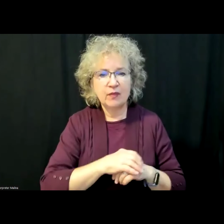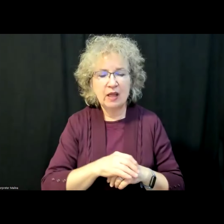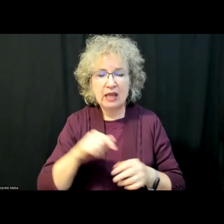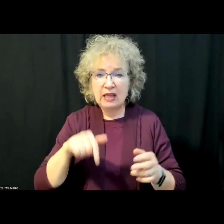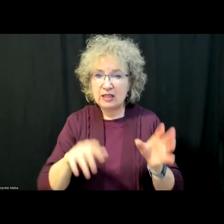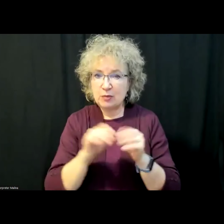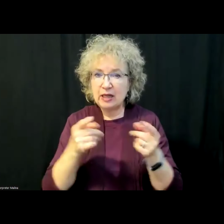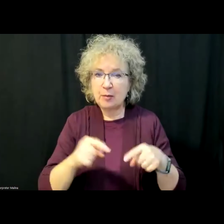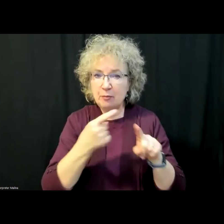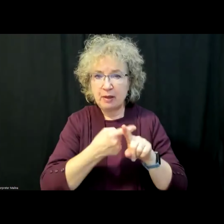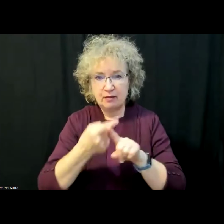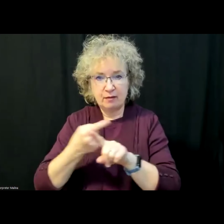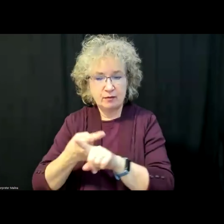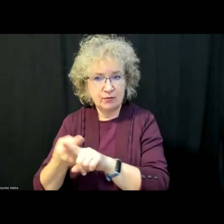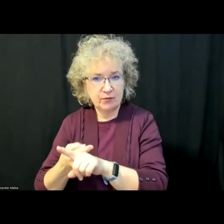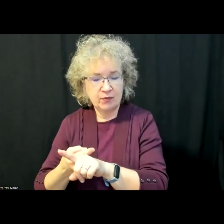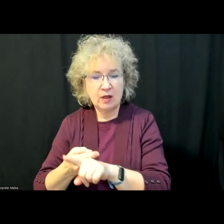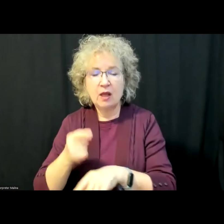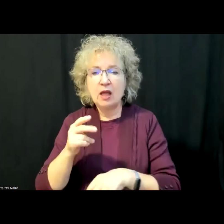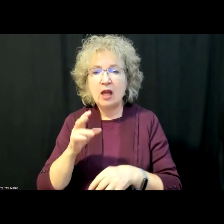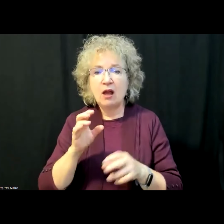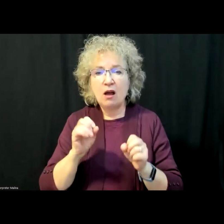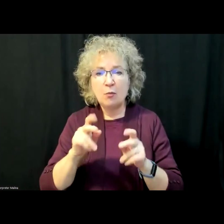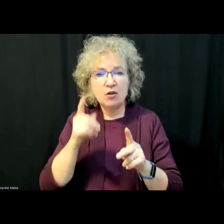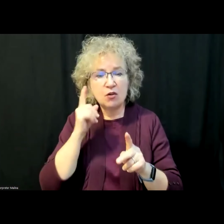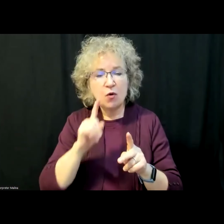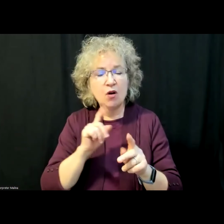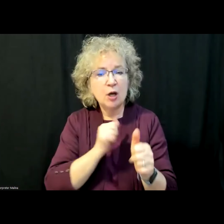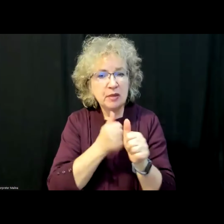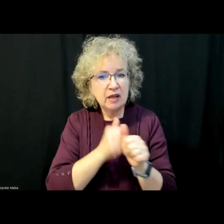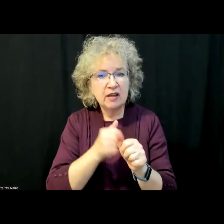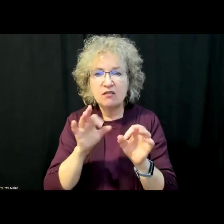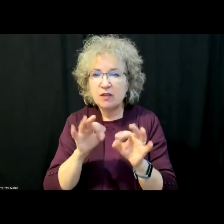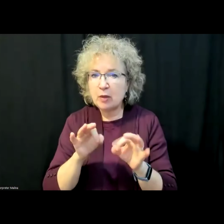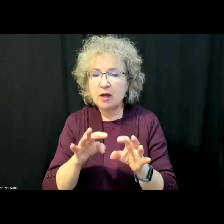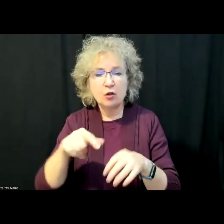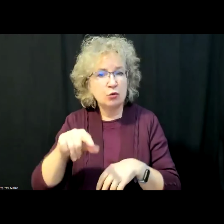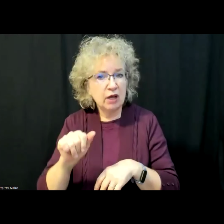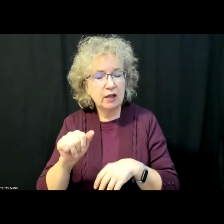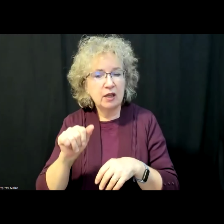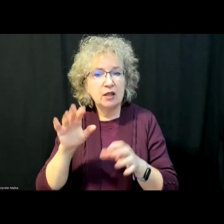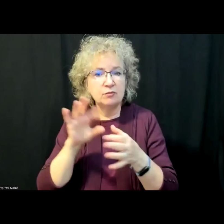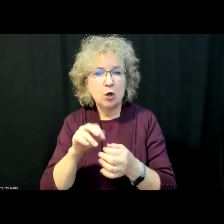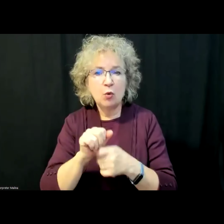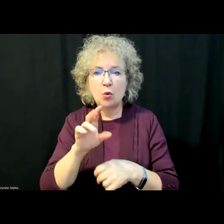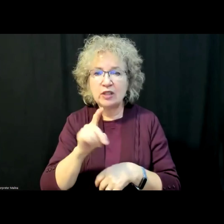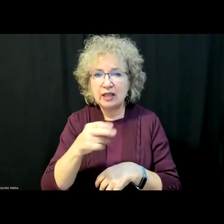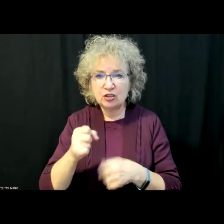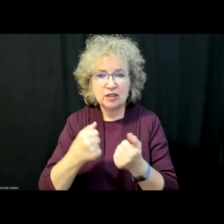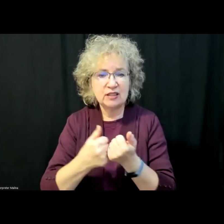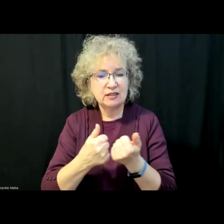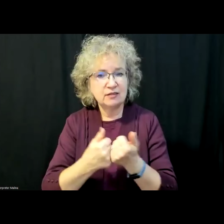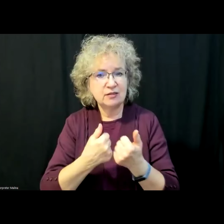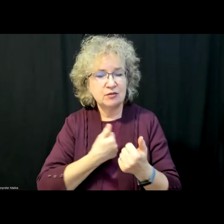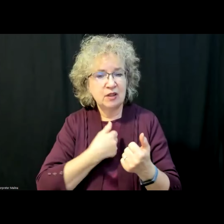updates, discussion, feedback, and Q&A about self-sufficiency programs and other related subject matter. This meeting is recorded